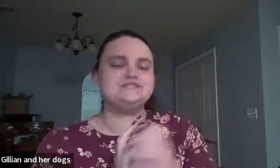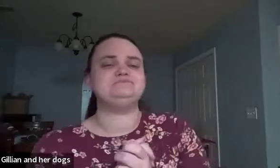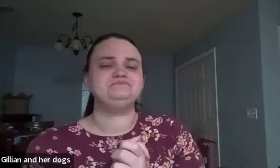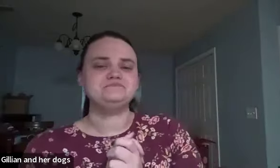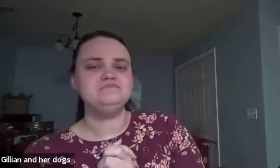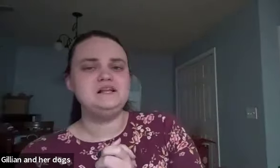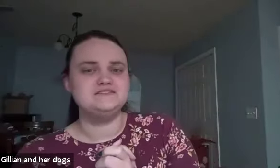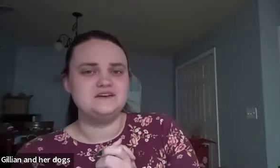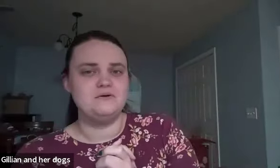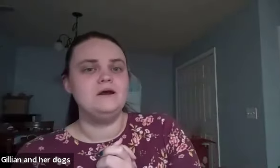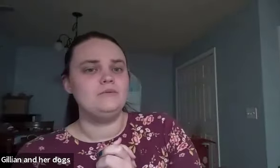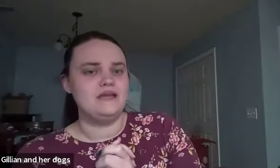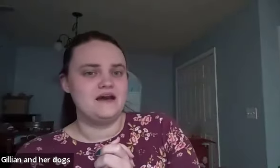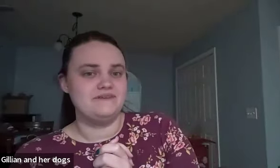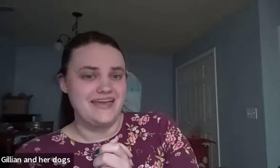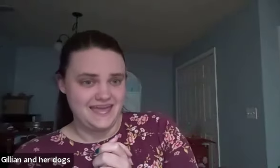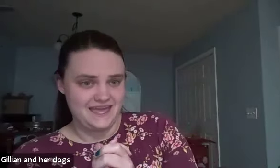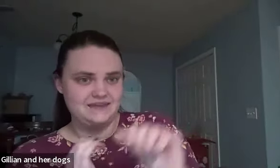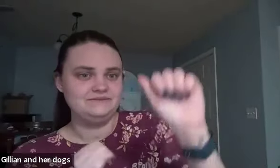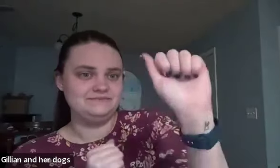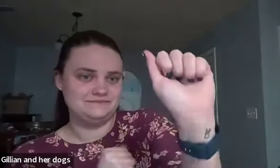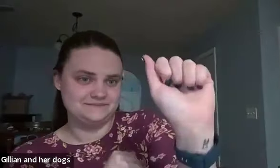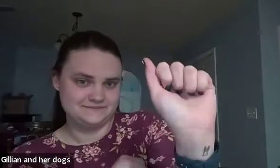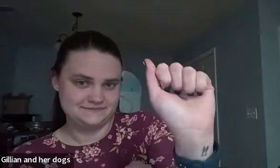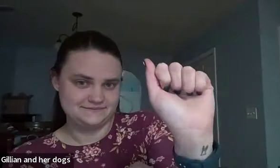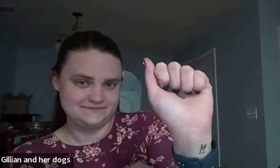which. So we have A,